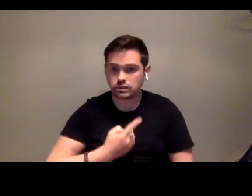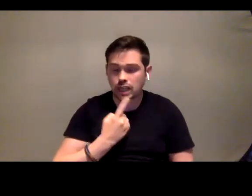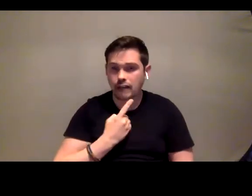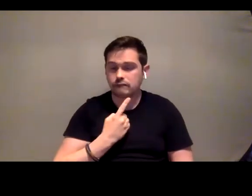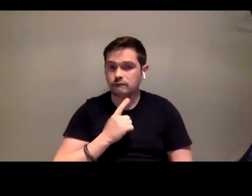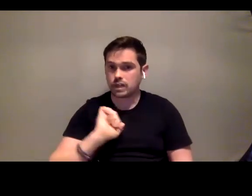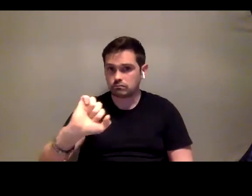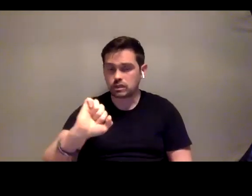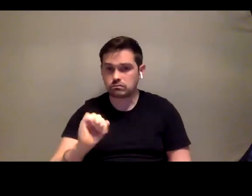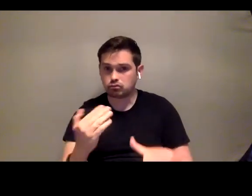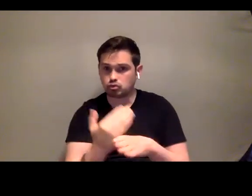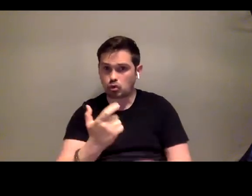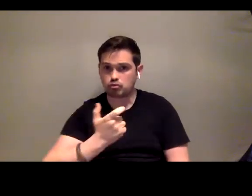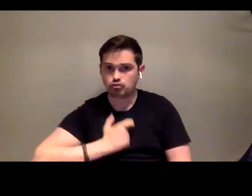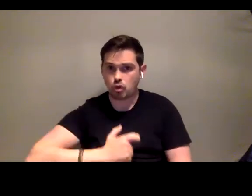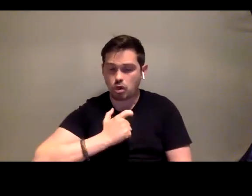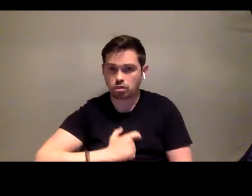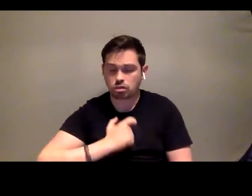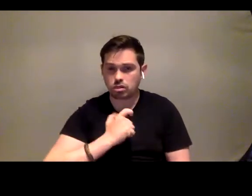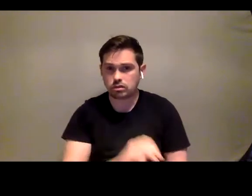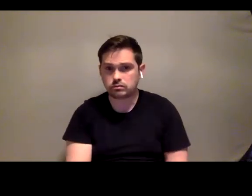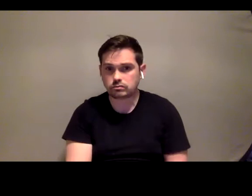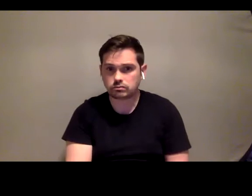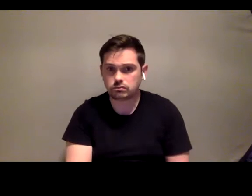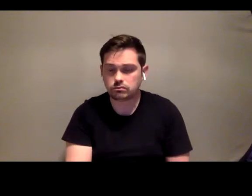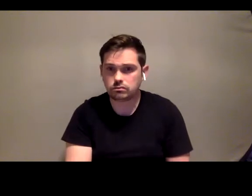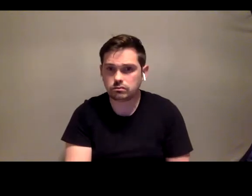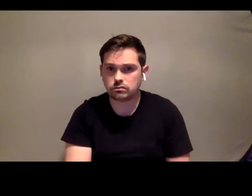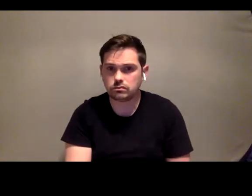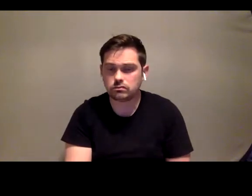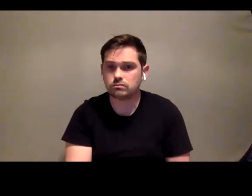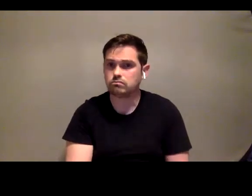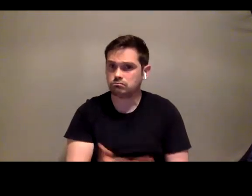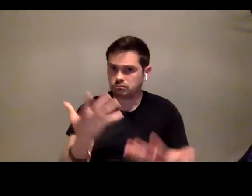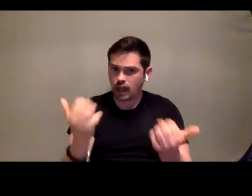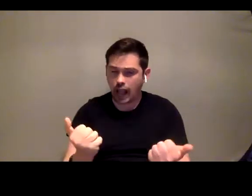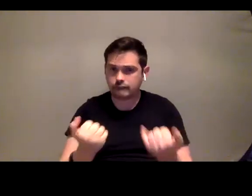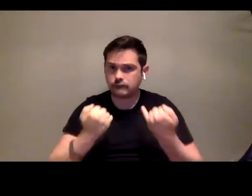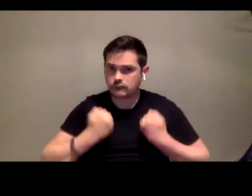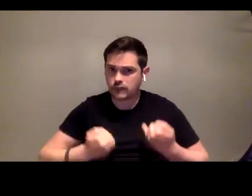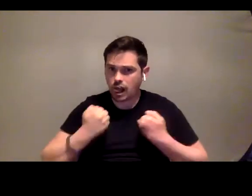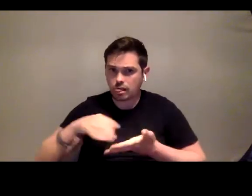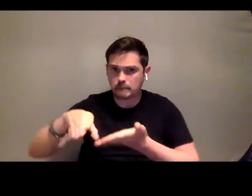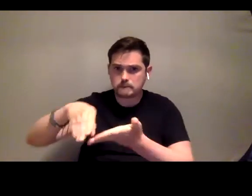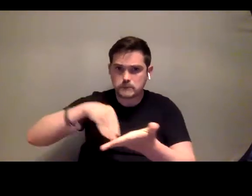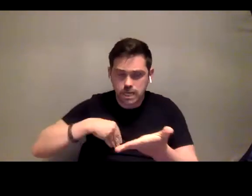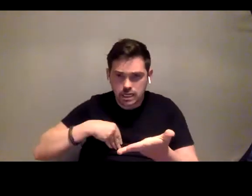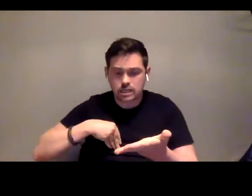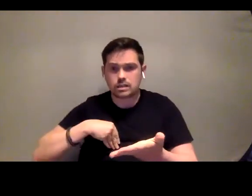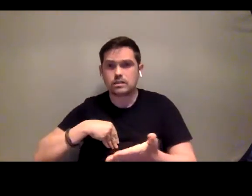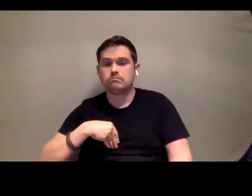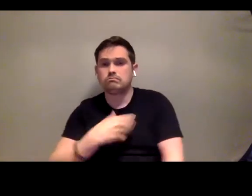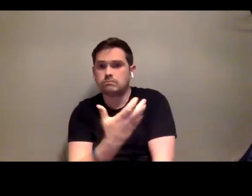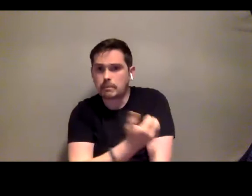doing? And are they working in decent conditions at the very baseline, you know, sick pay, holiday pay, unionization, and other